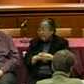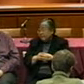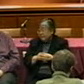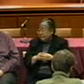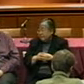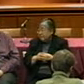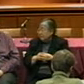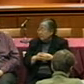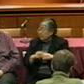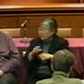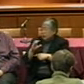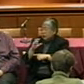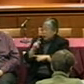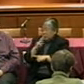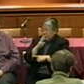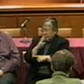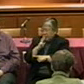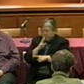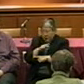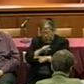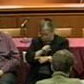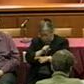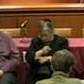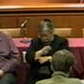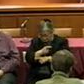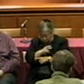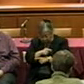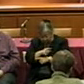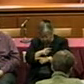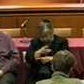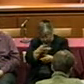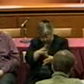This is Cheryl King. Sherry, were you through talking?